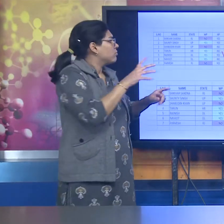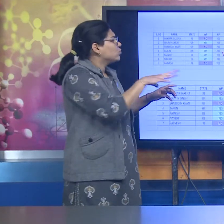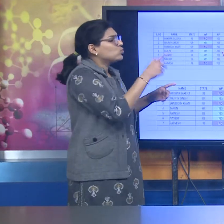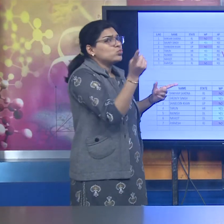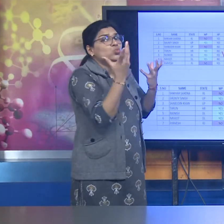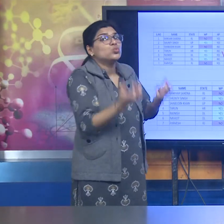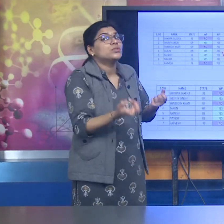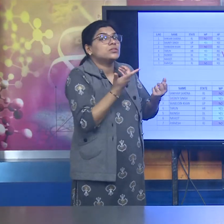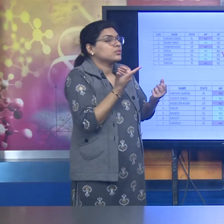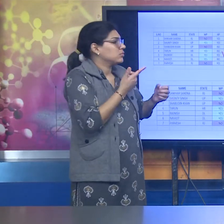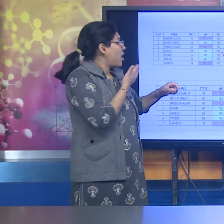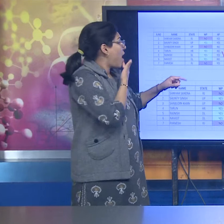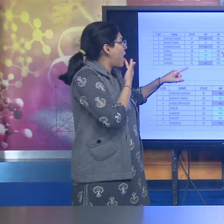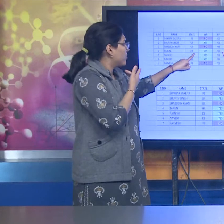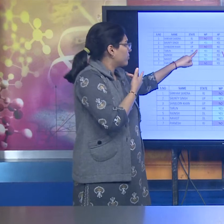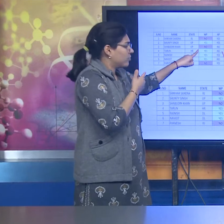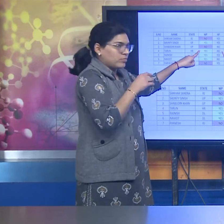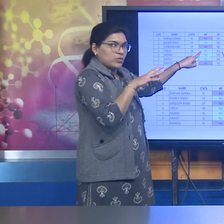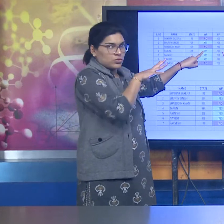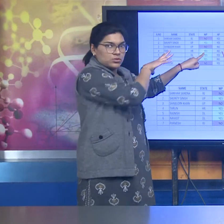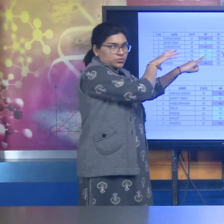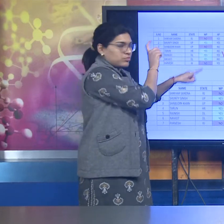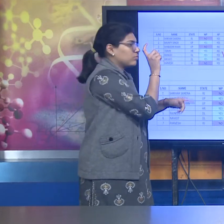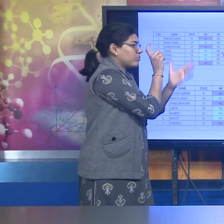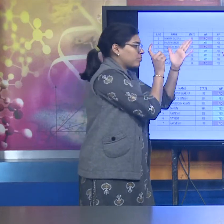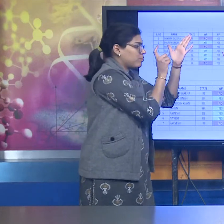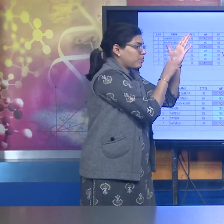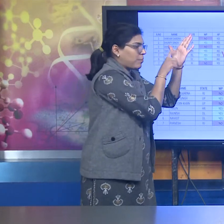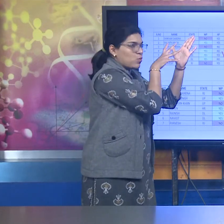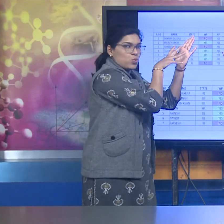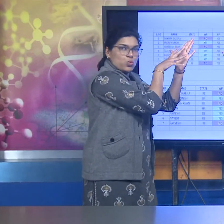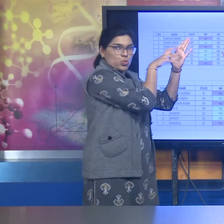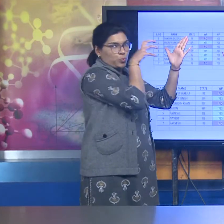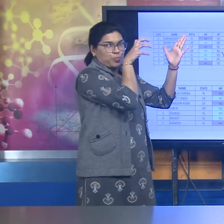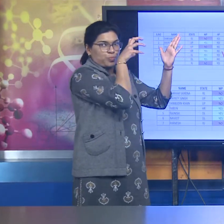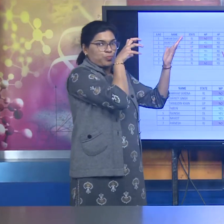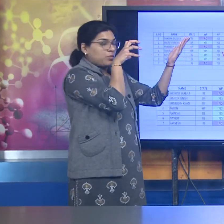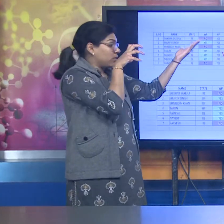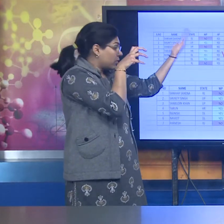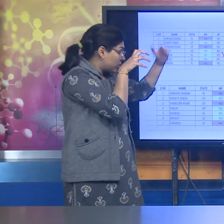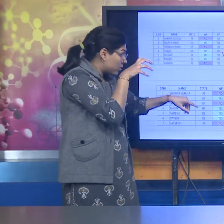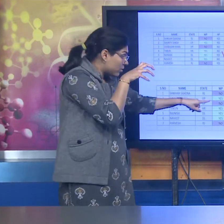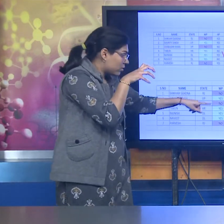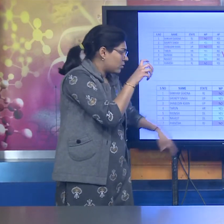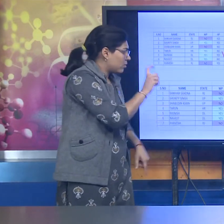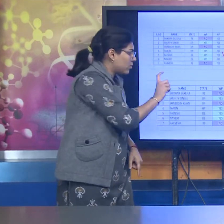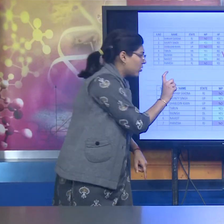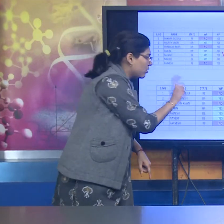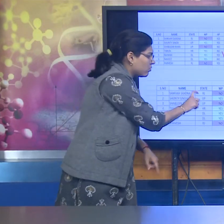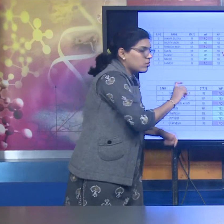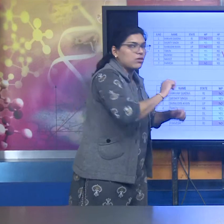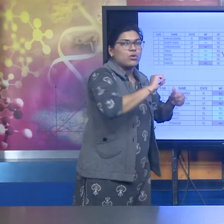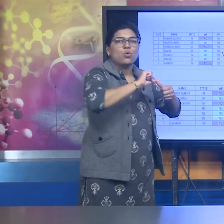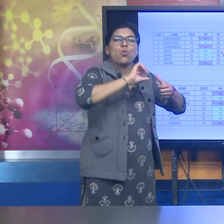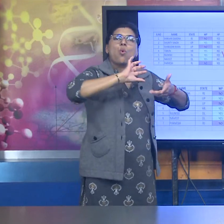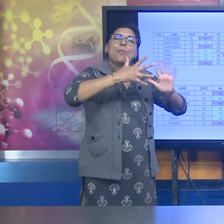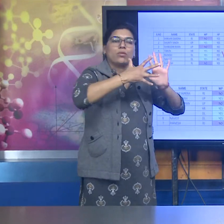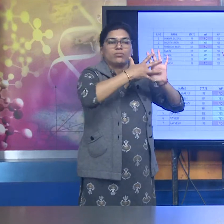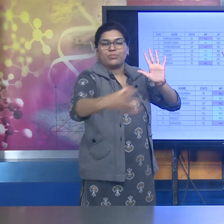what is no. Whenever you chooses the color on the PPT will decide, and whenever it is